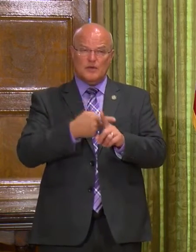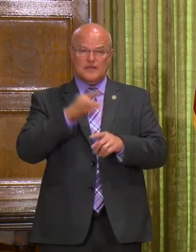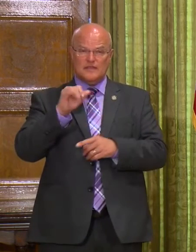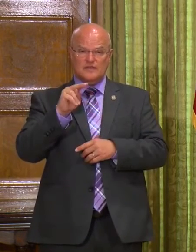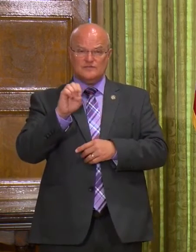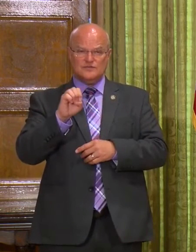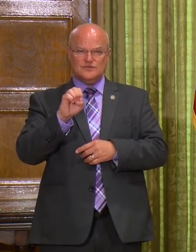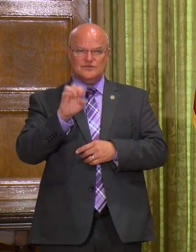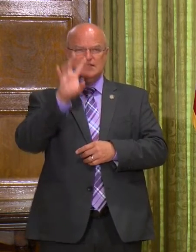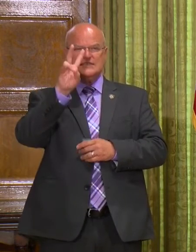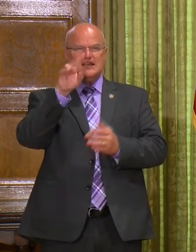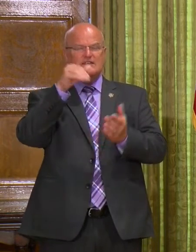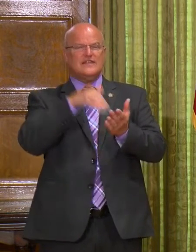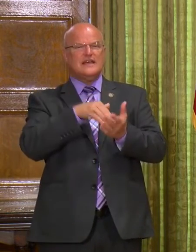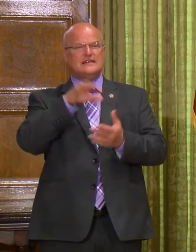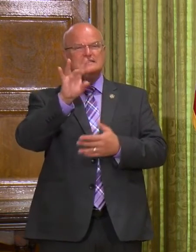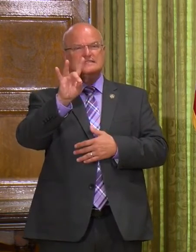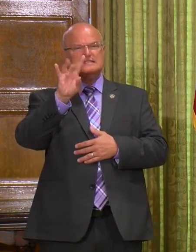far is